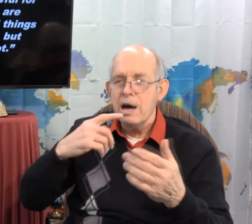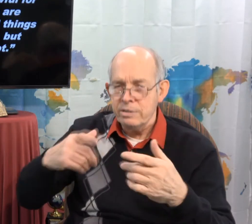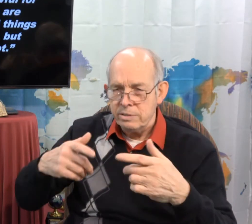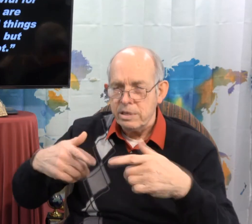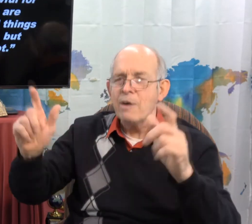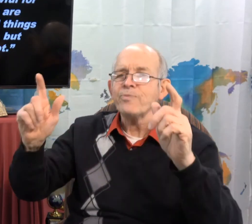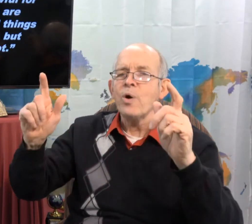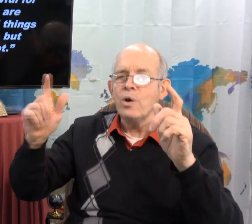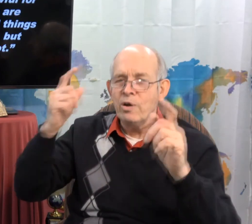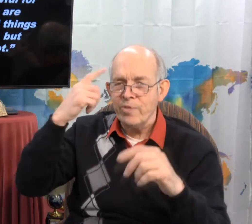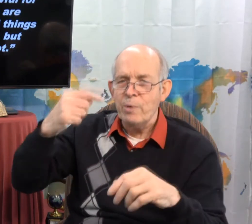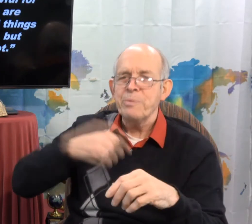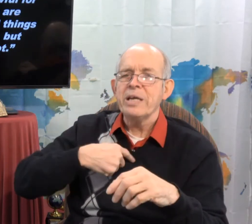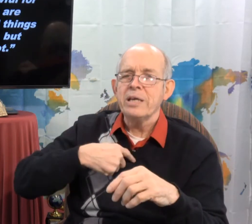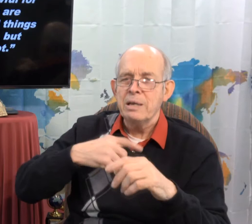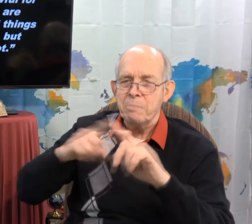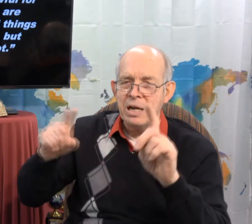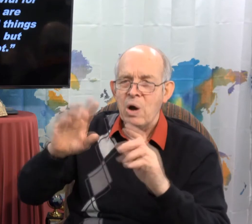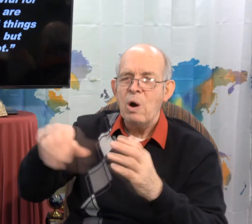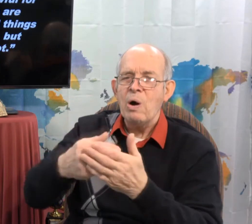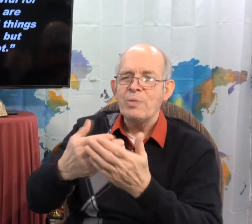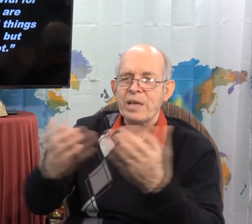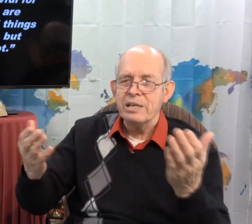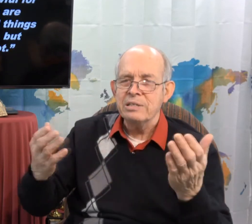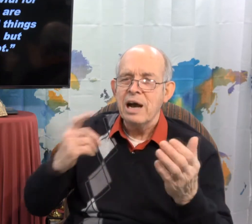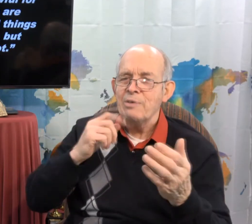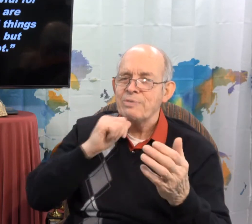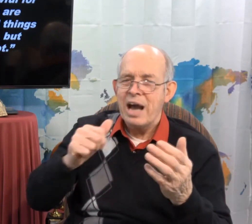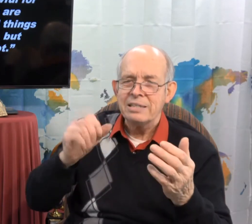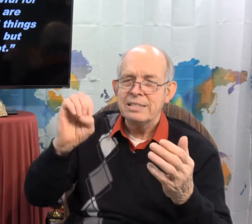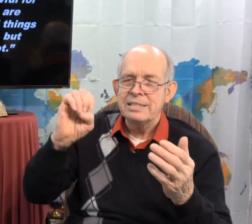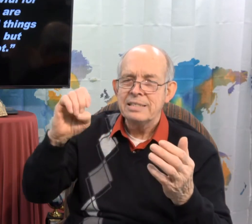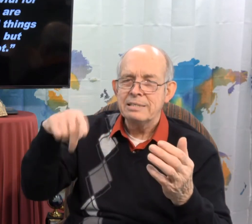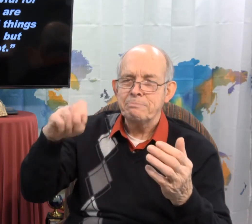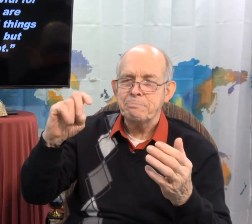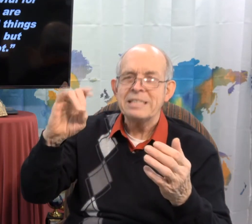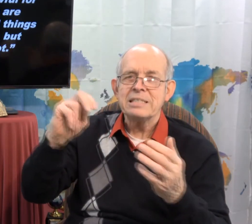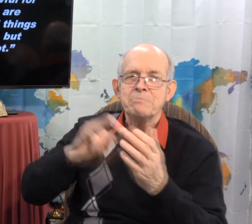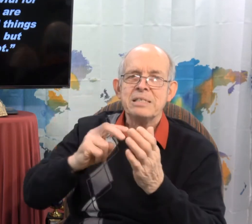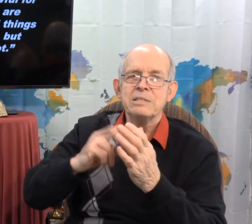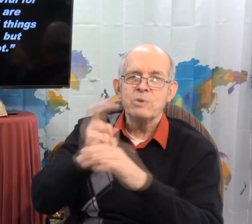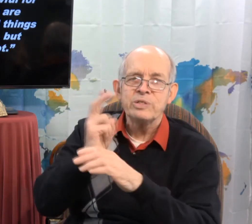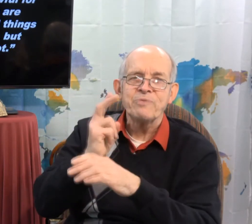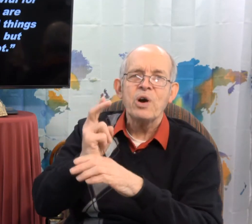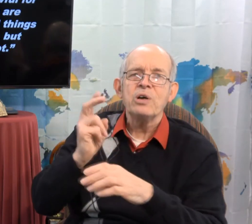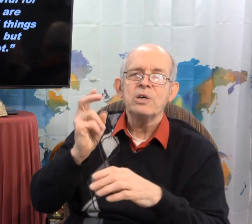are not for me, but all things are not expected me, usable